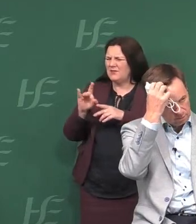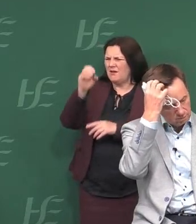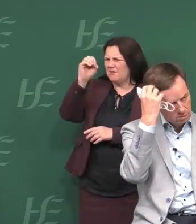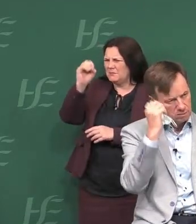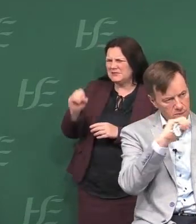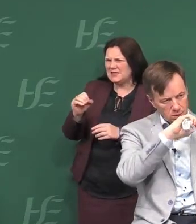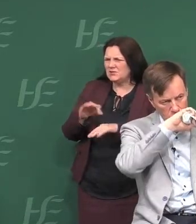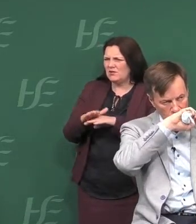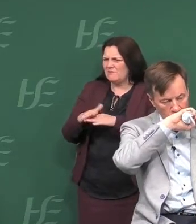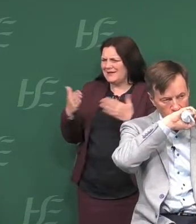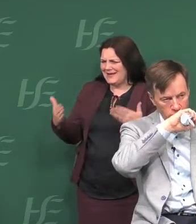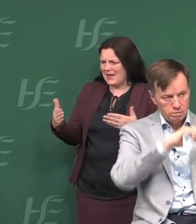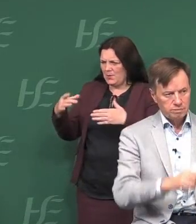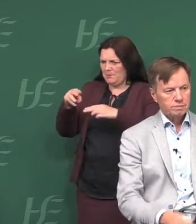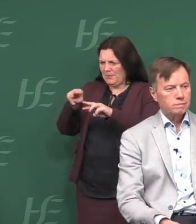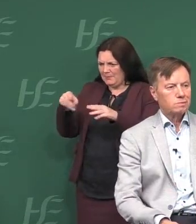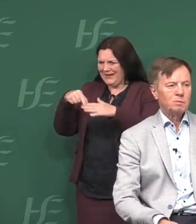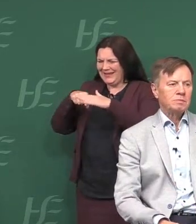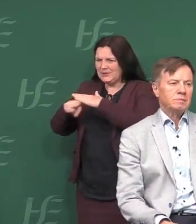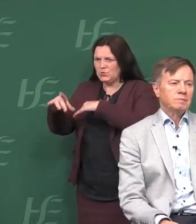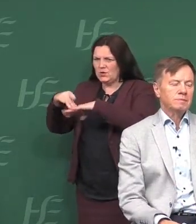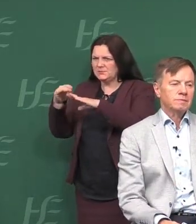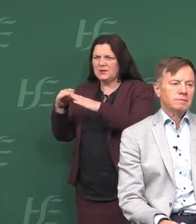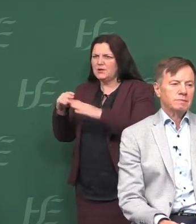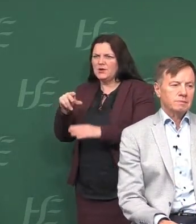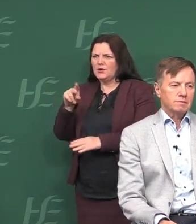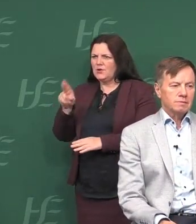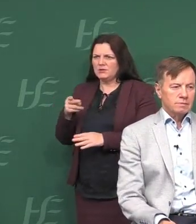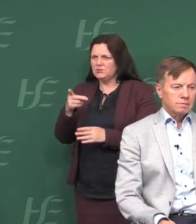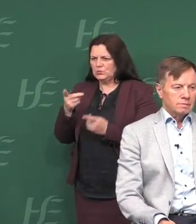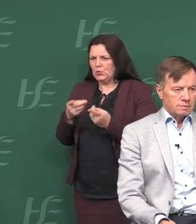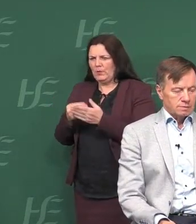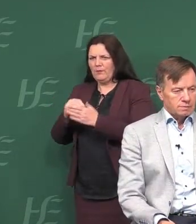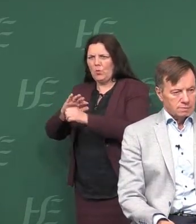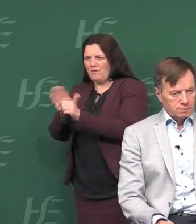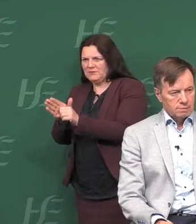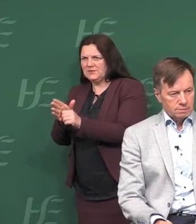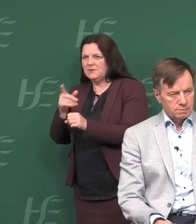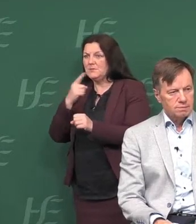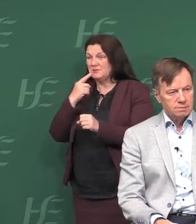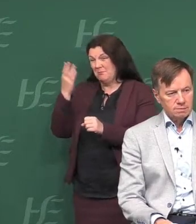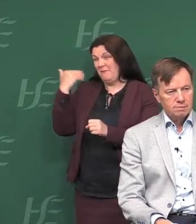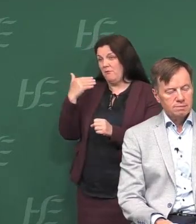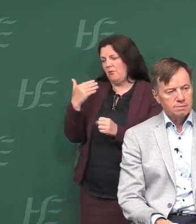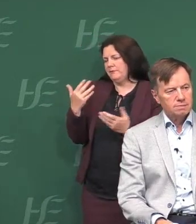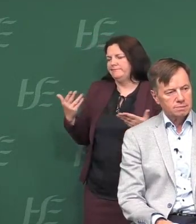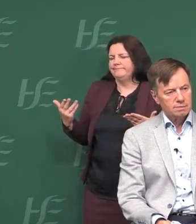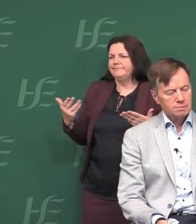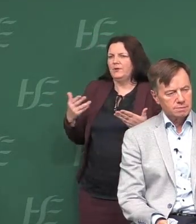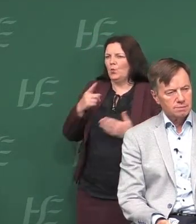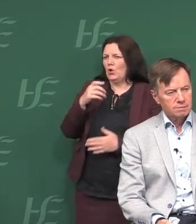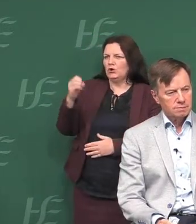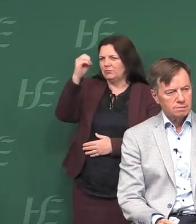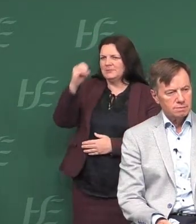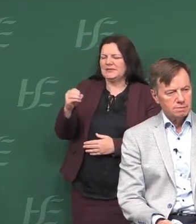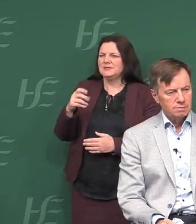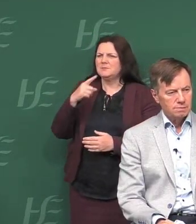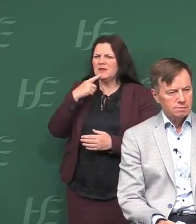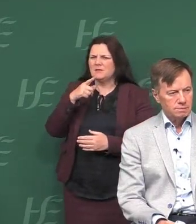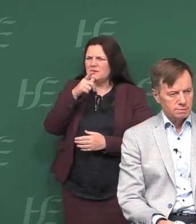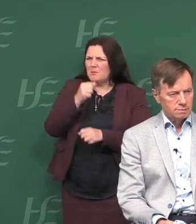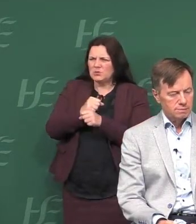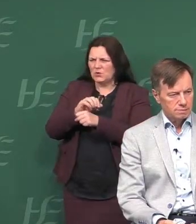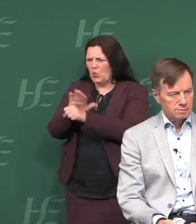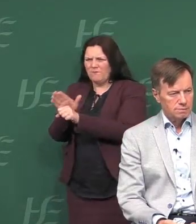hospital care is now non-COVID care? You know, normally before COVID it would be 100%. So how close and what percentage